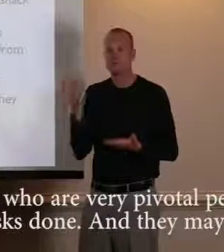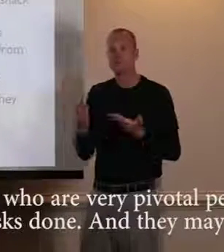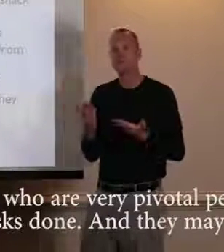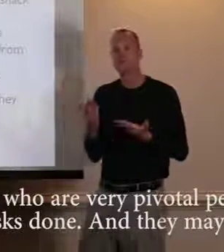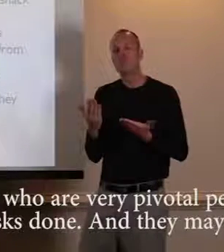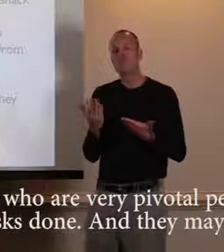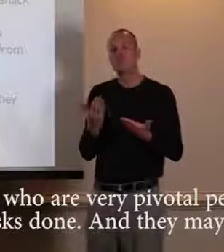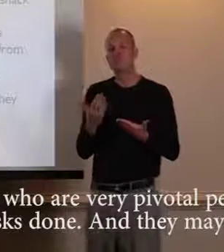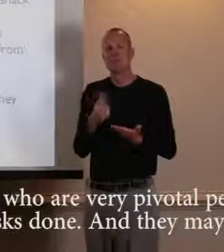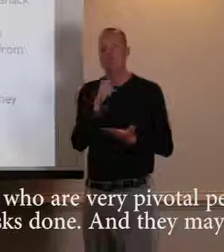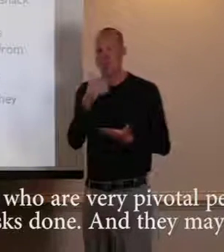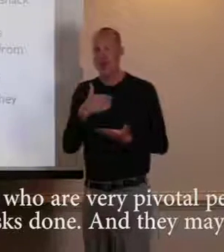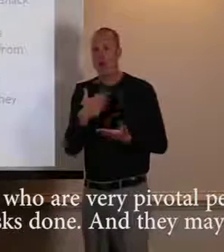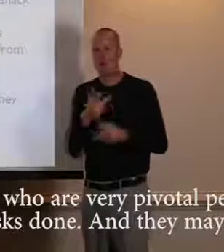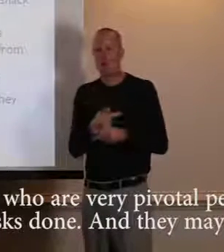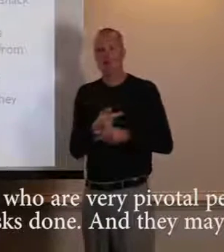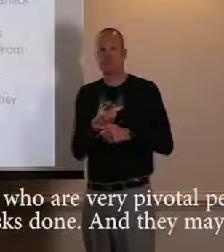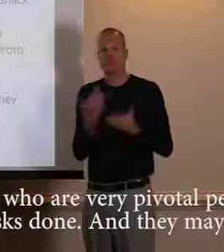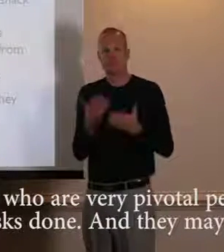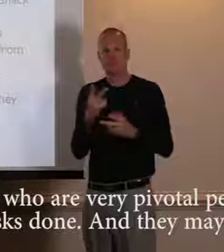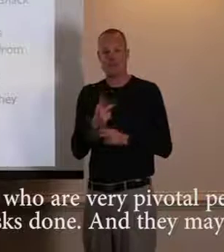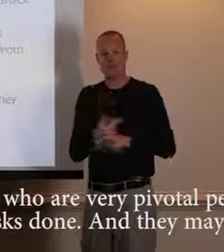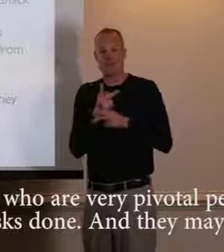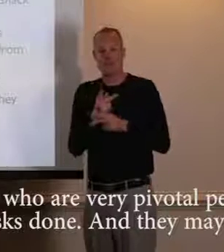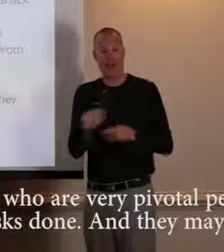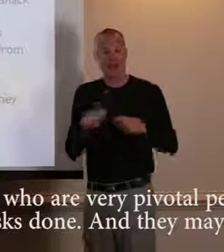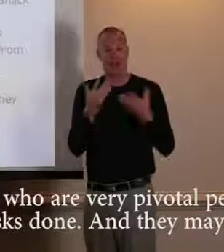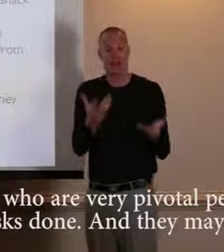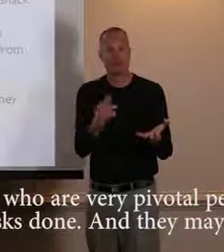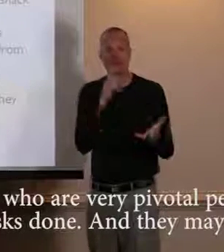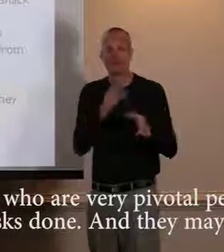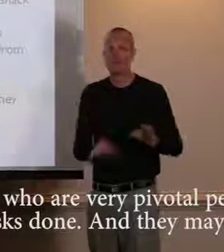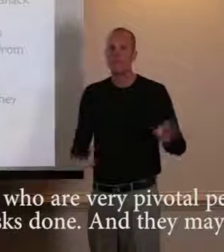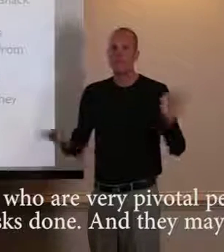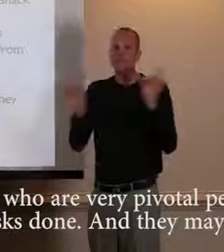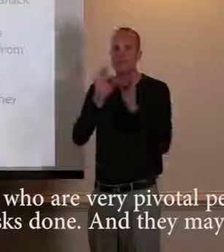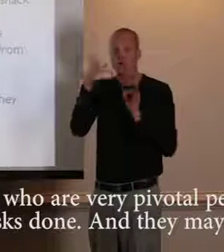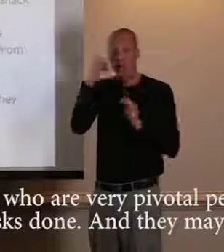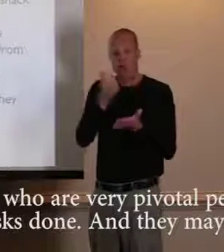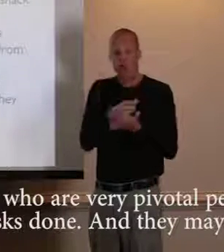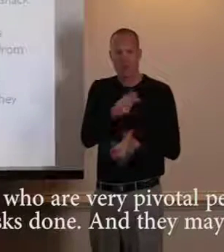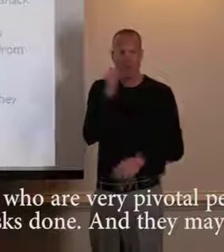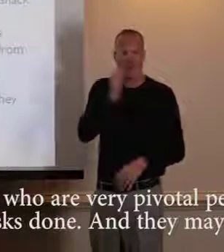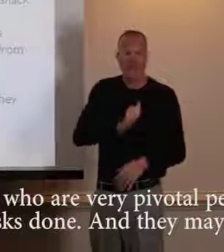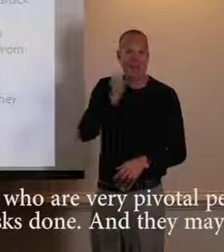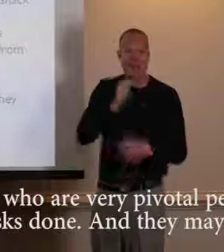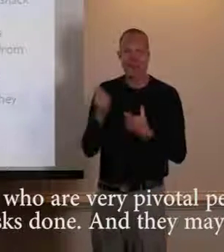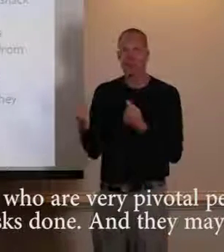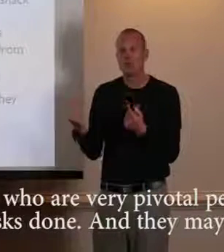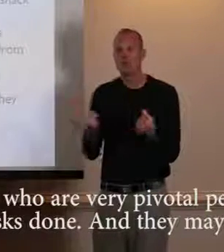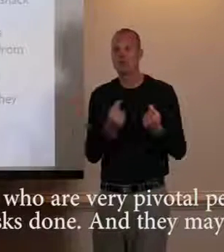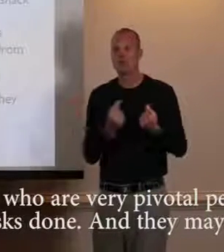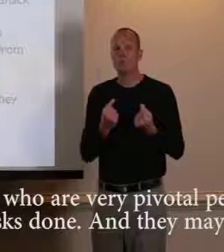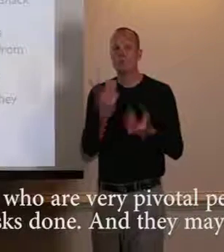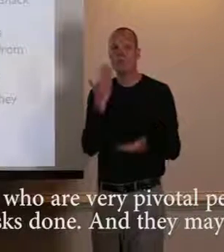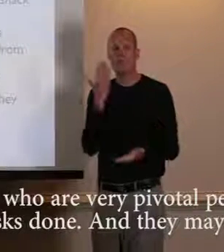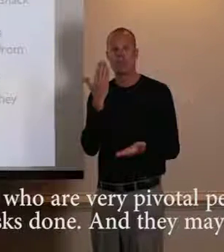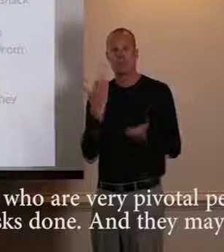their caregivers, who are very pivotal people in getting their day-to-day tasks done. And they may,